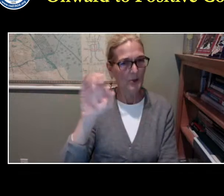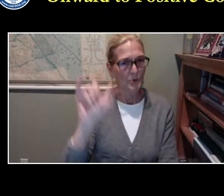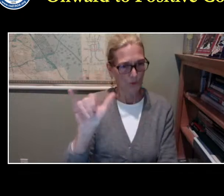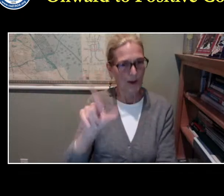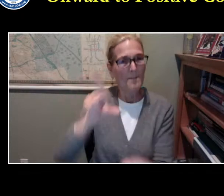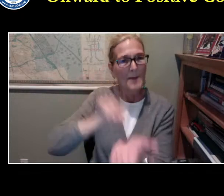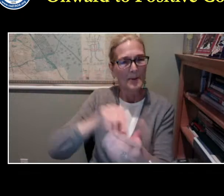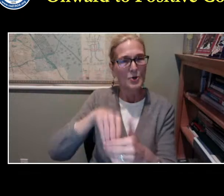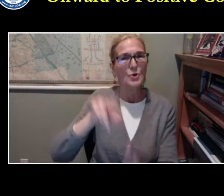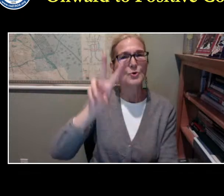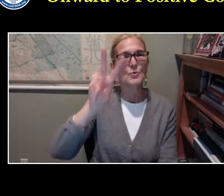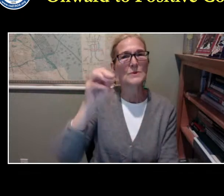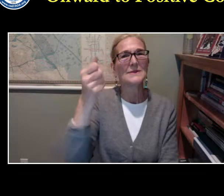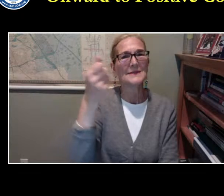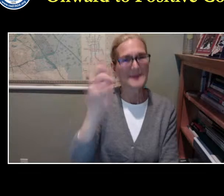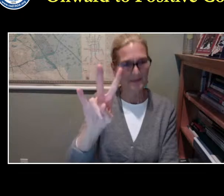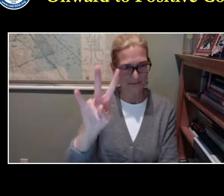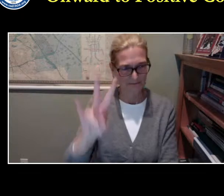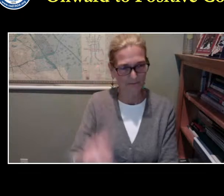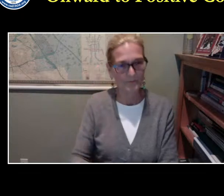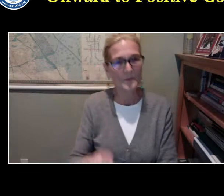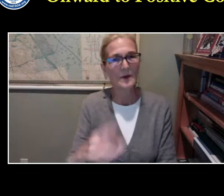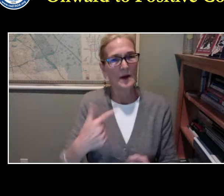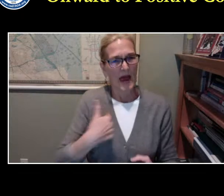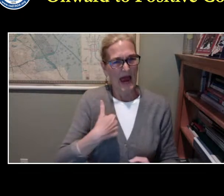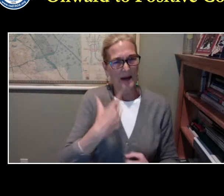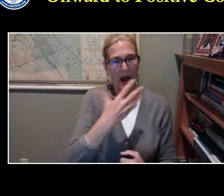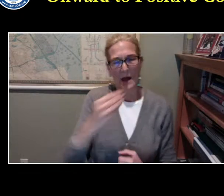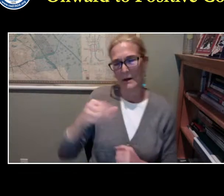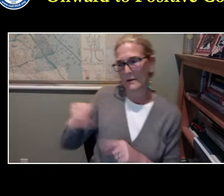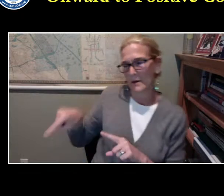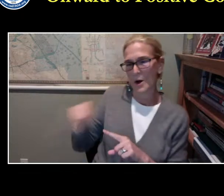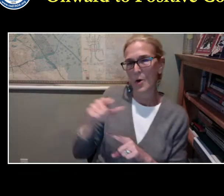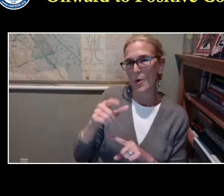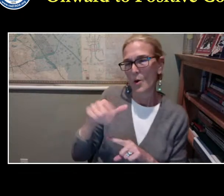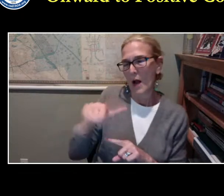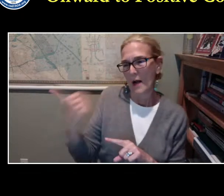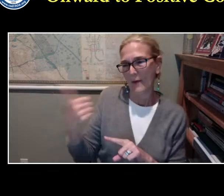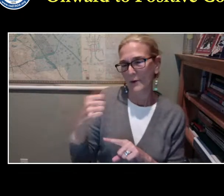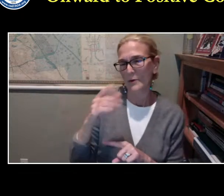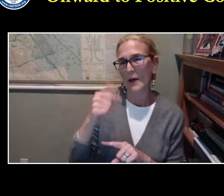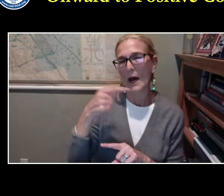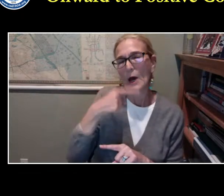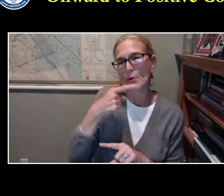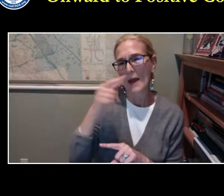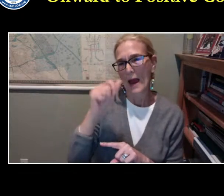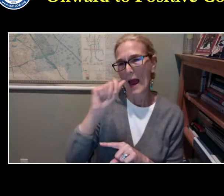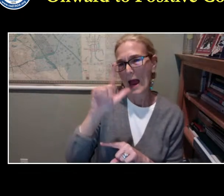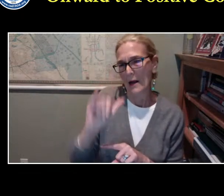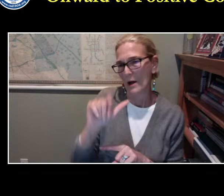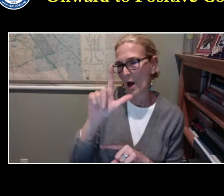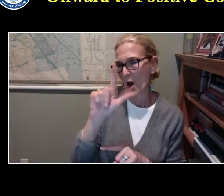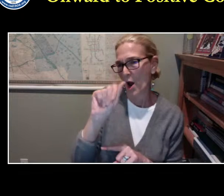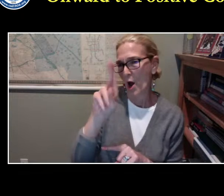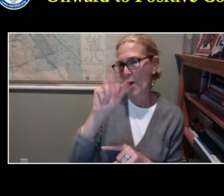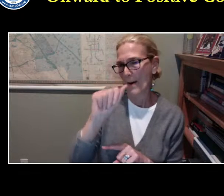readiness. That publication is also on the CAD website. It was published in 2017.